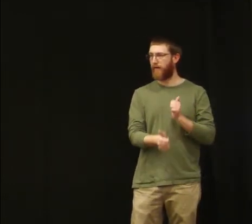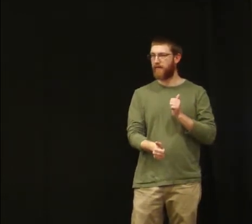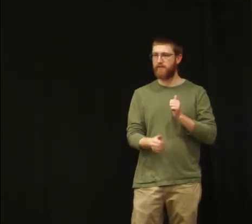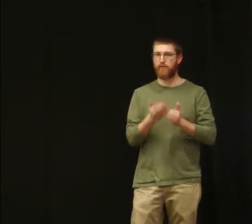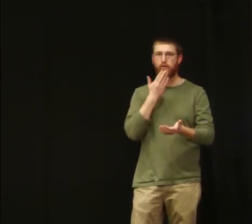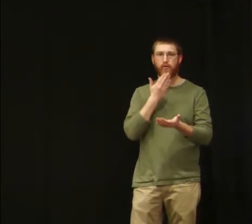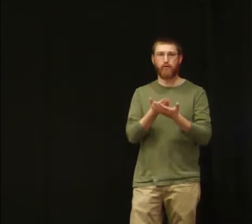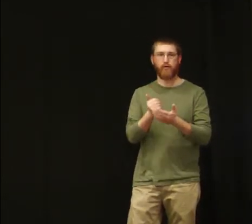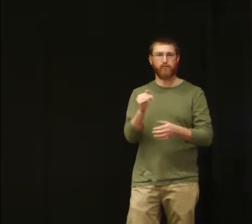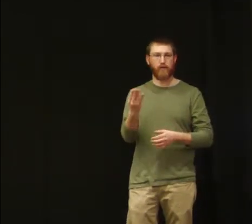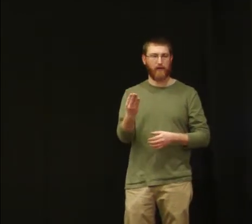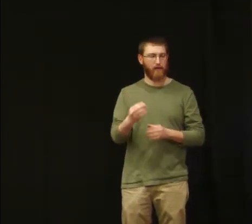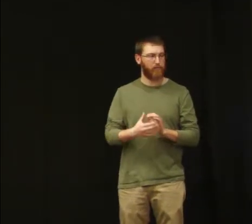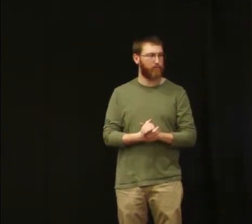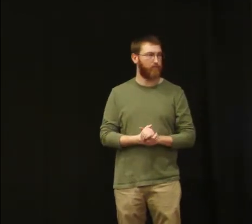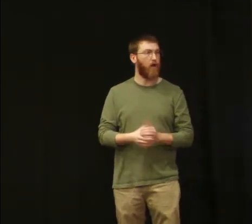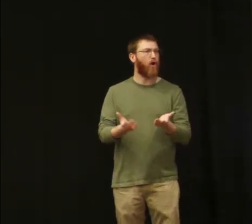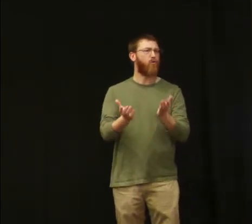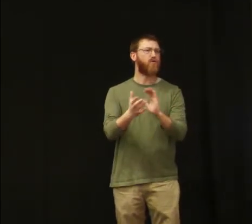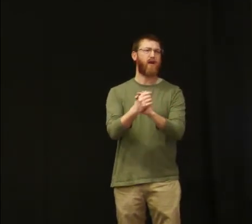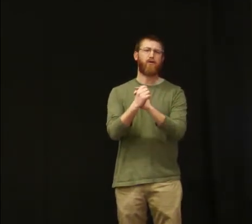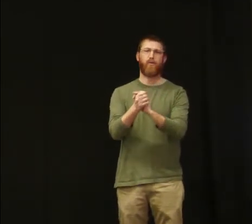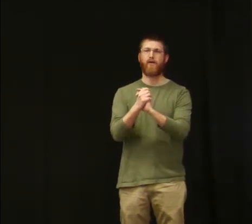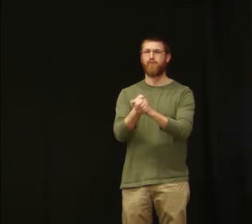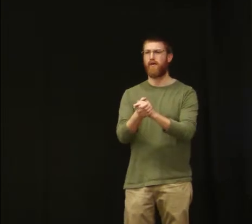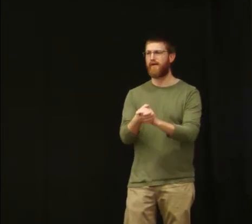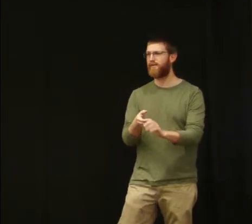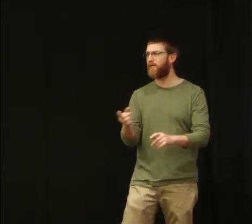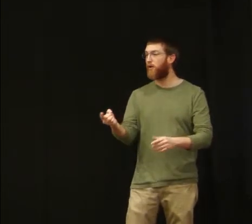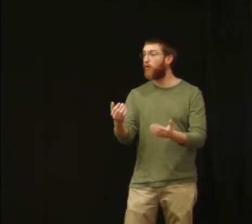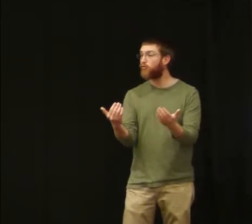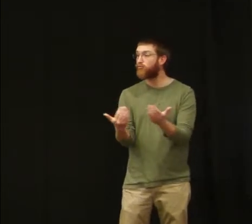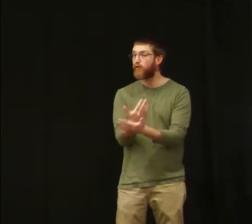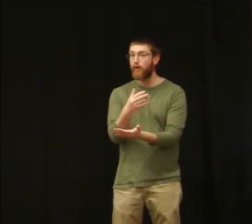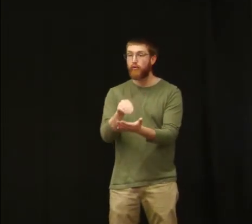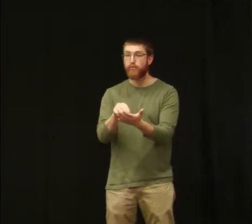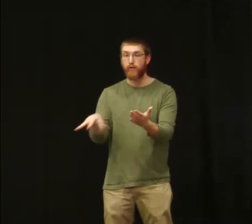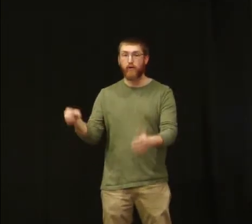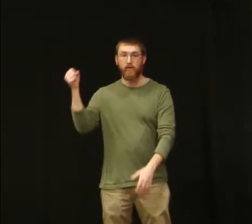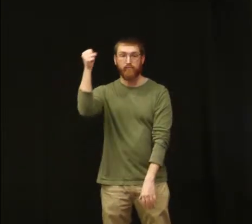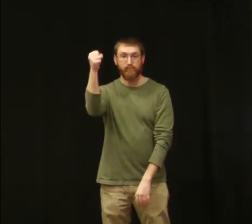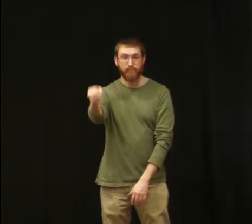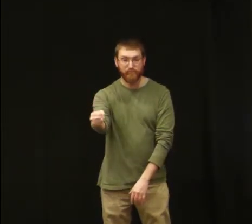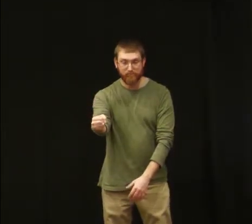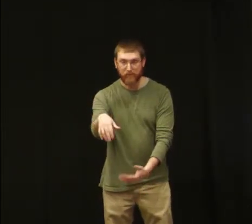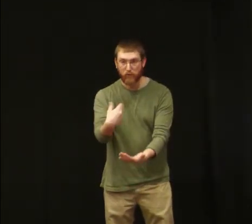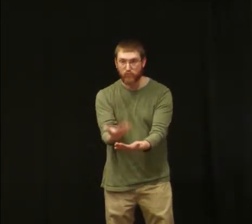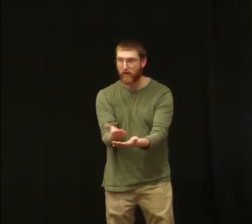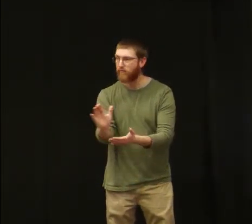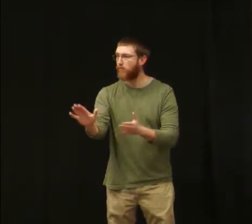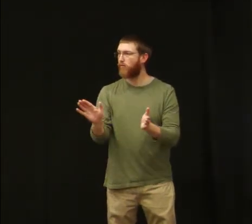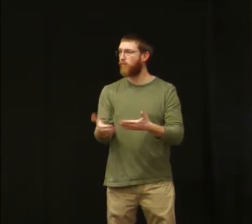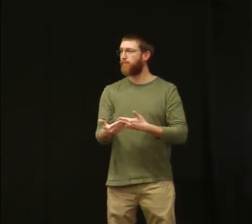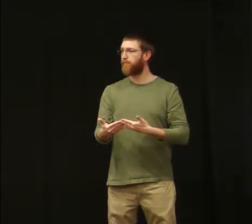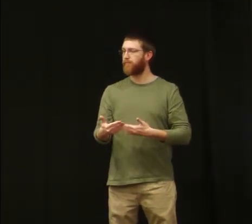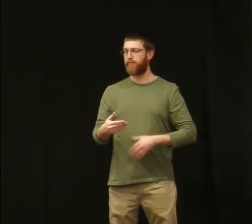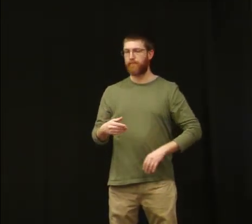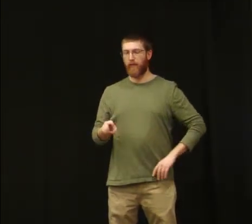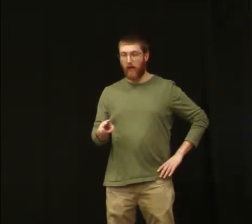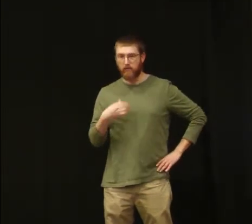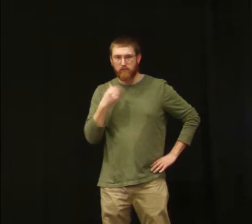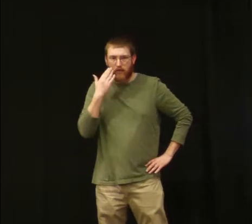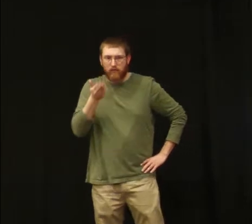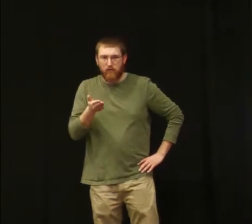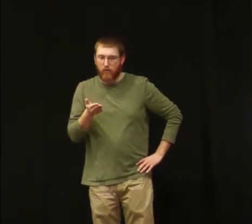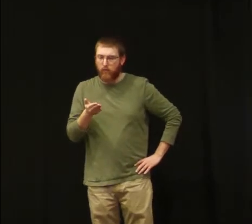Okay. Congratulations. You guys have a new student. She's walked into your classroom. You didn't know